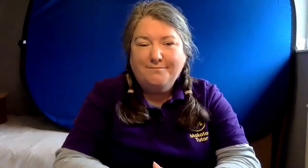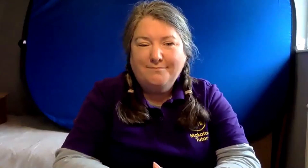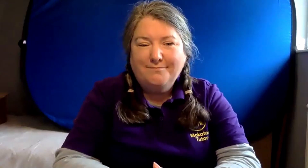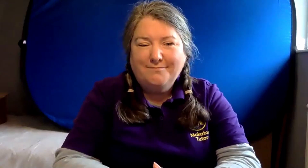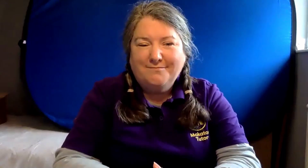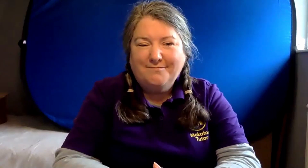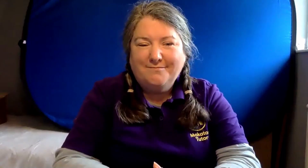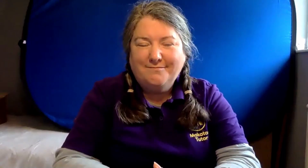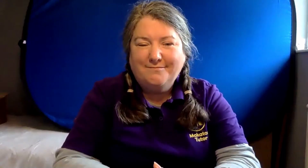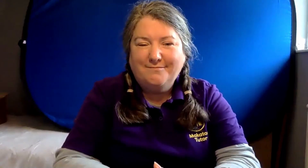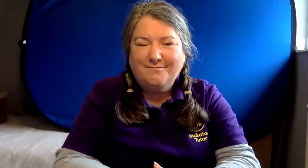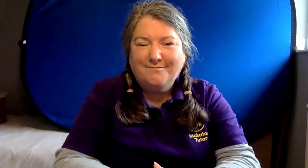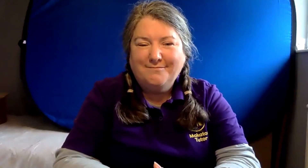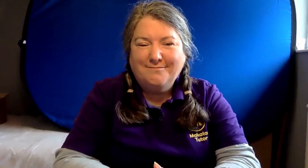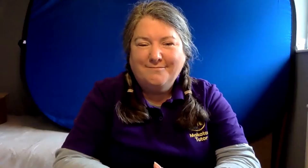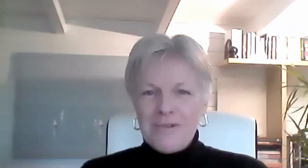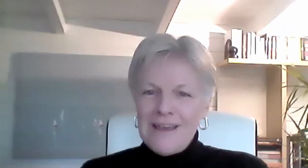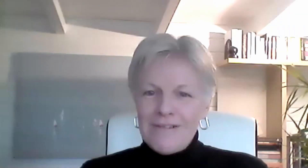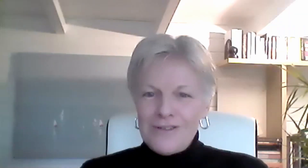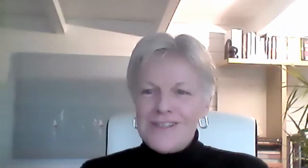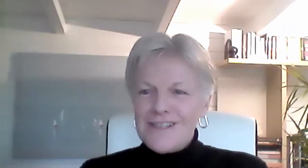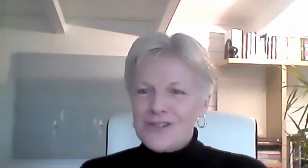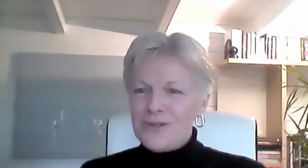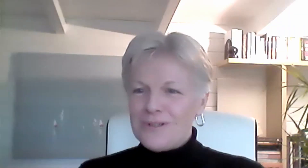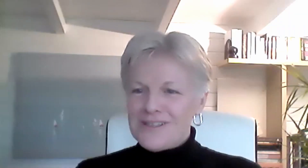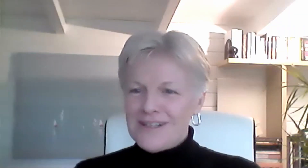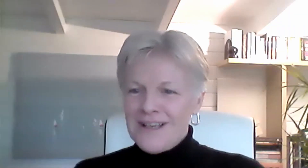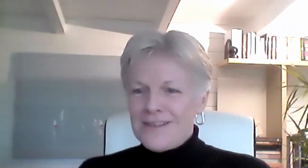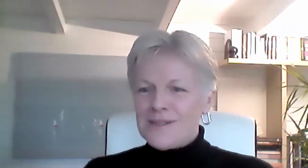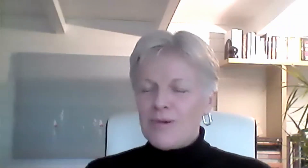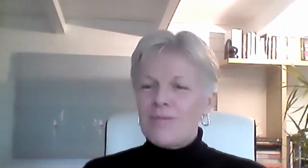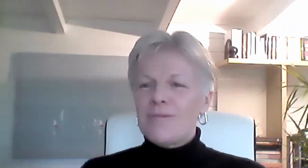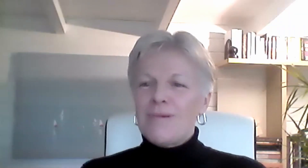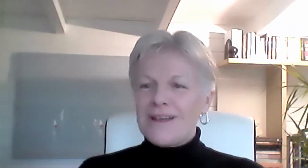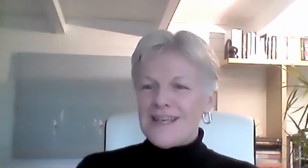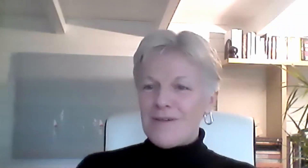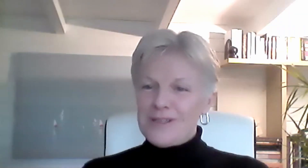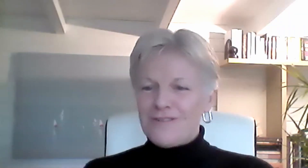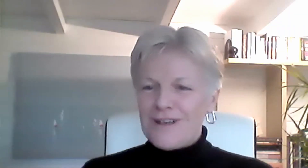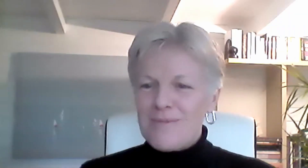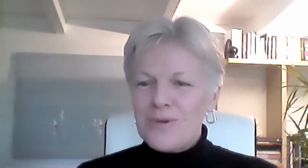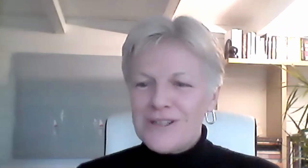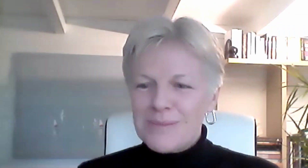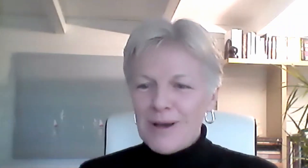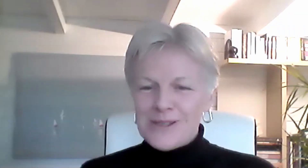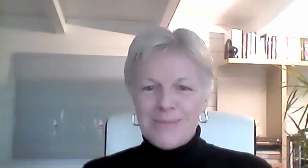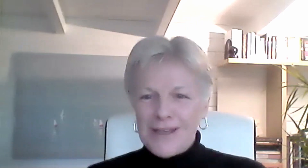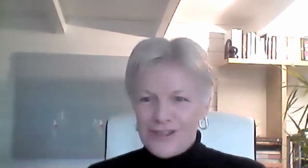good. Well, I think we'll now go to Dear Zoo, and this is probably where we're going to have a bit of audience participation,